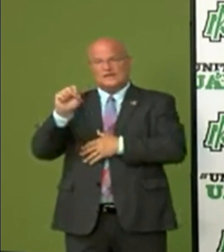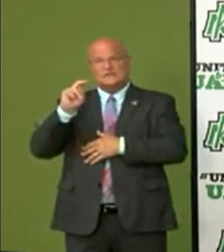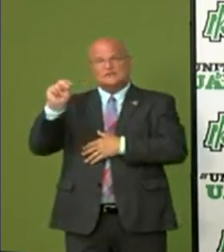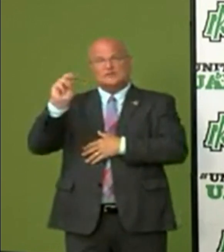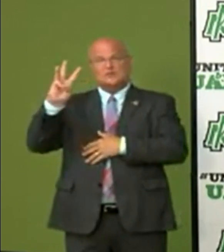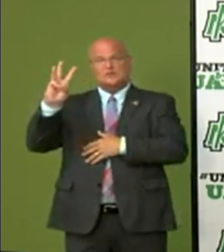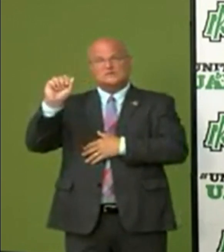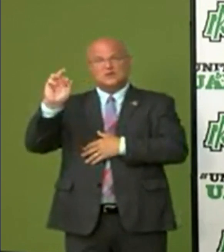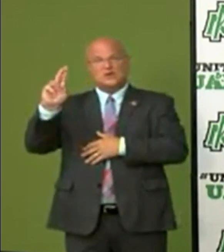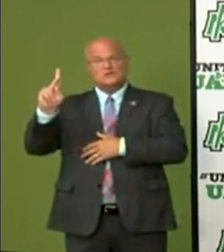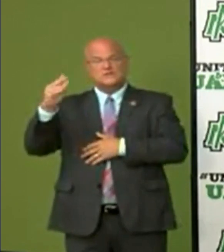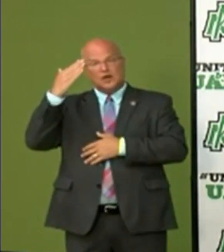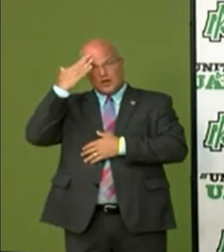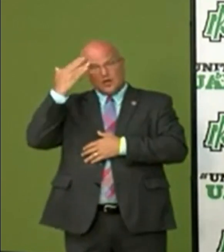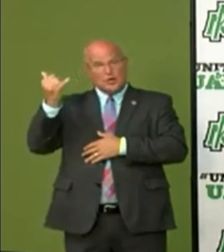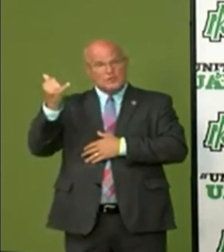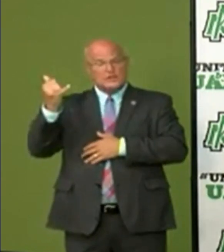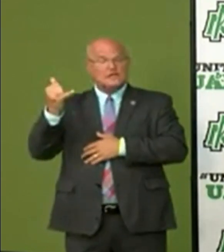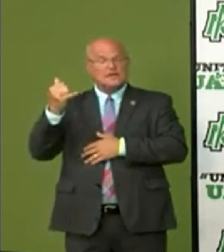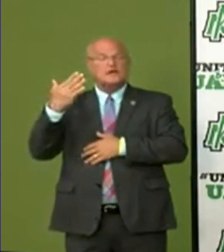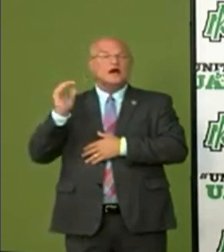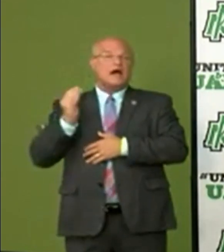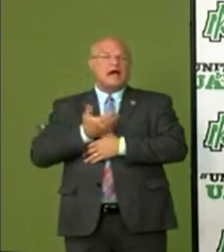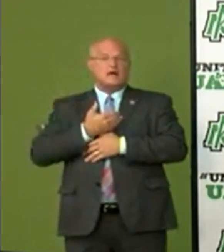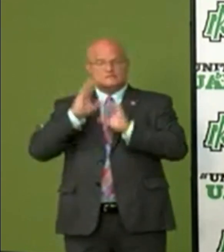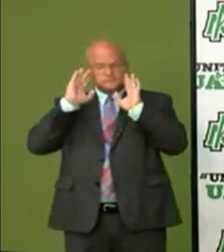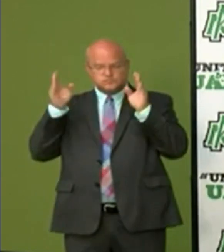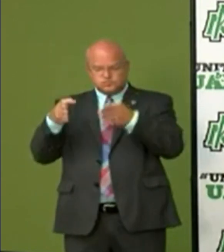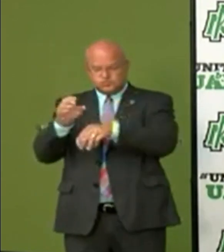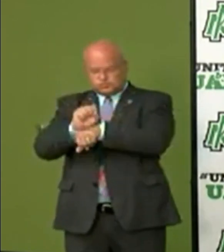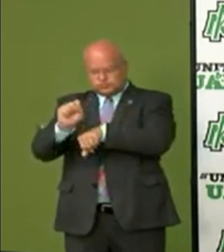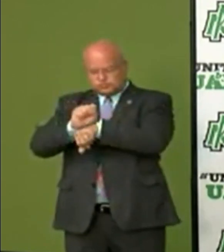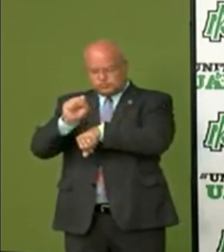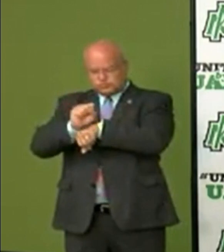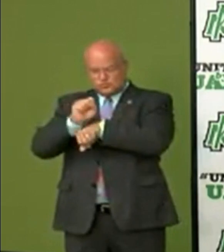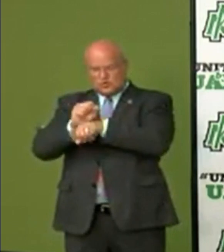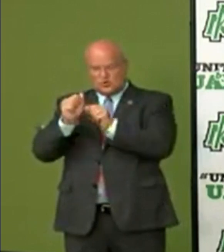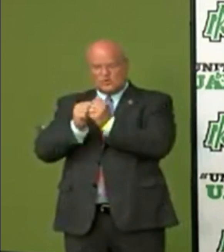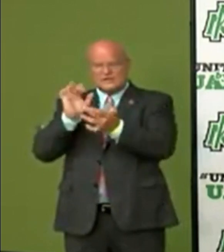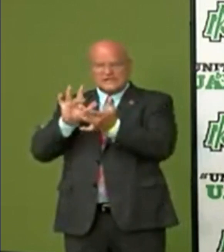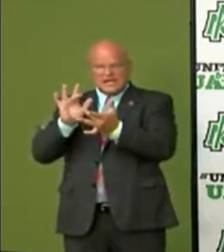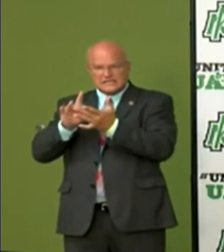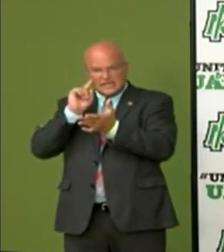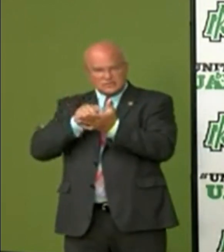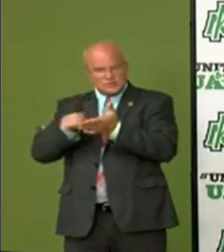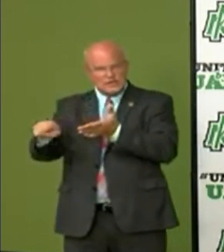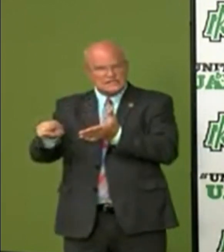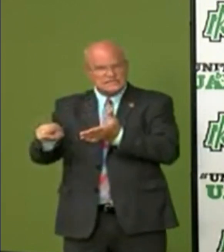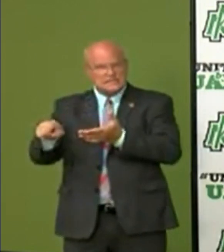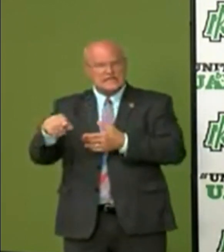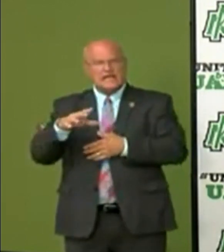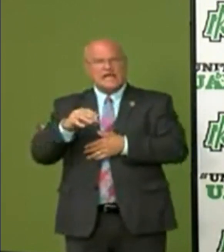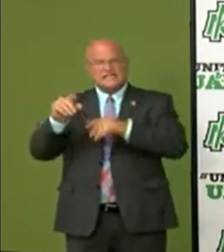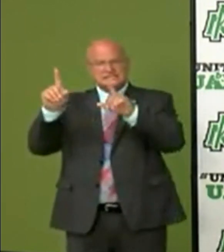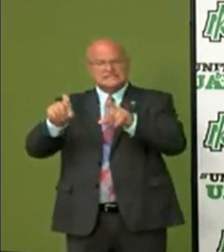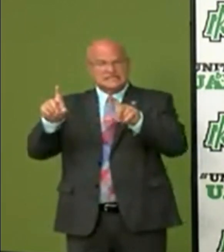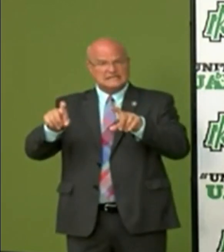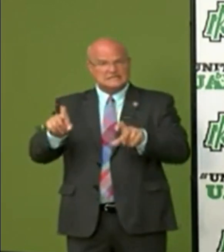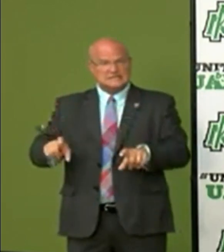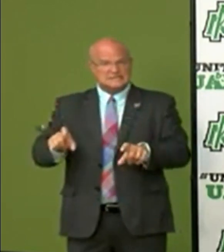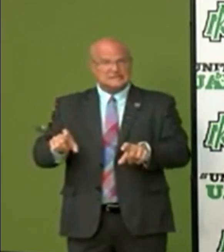Northwest Arkansas. And because of our concentrated efforts in contact tracing,